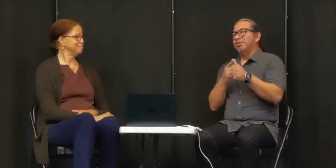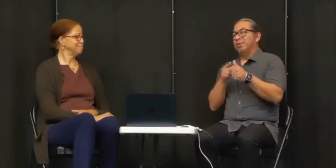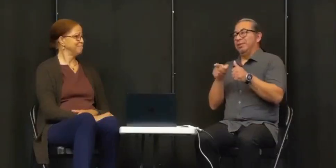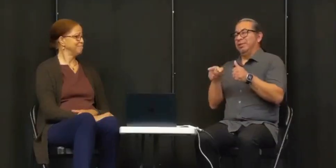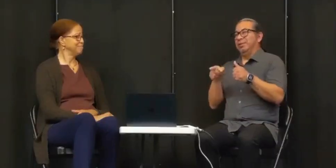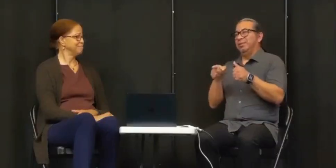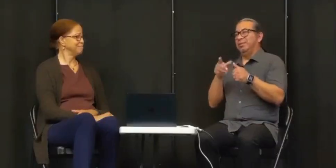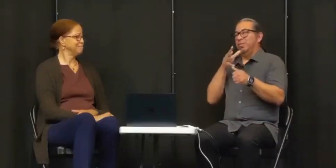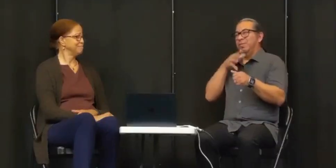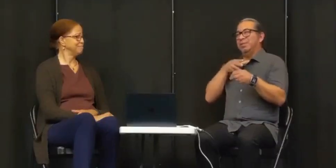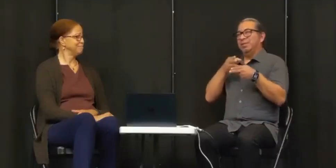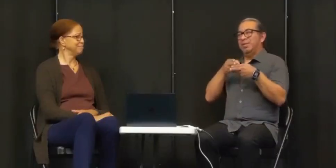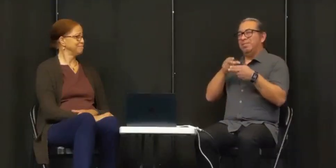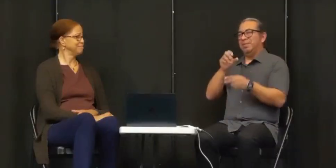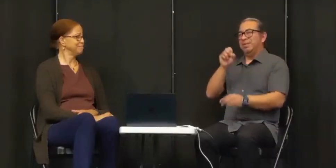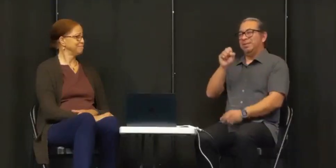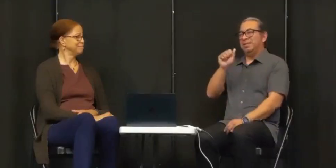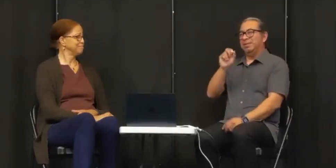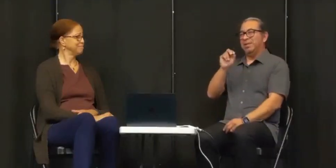I felt touched by that for several reasons.